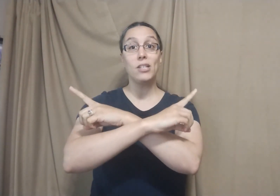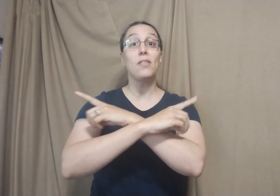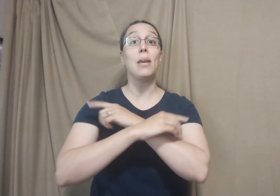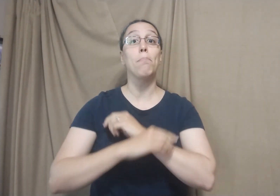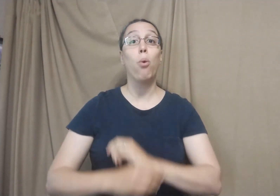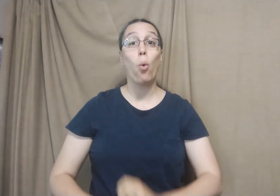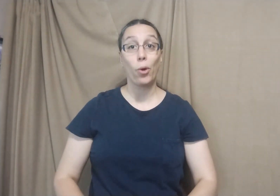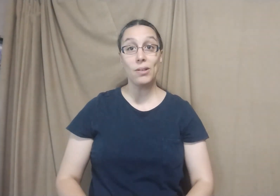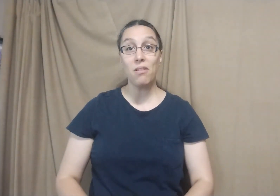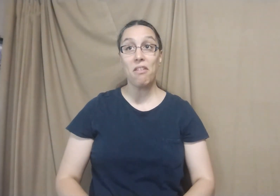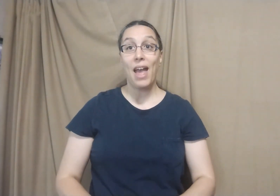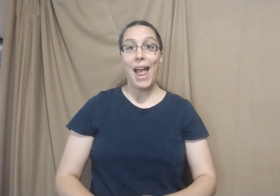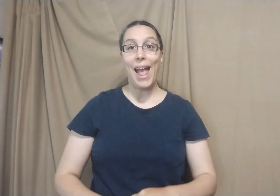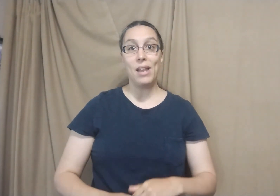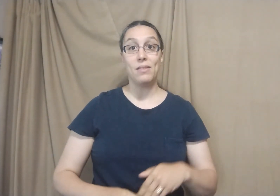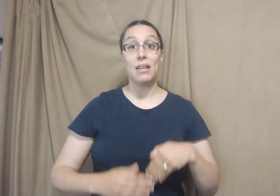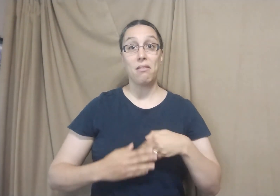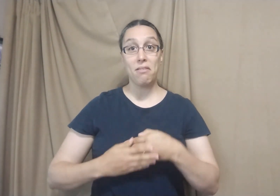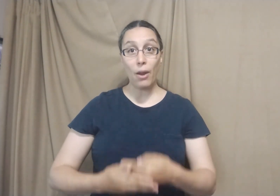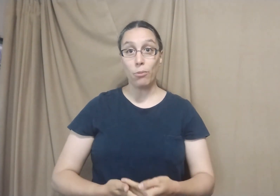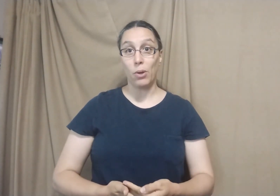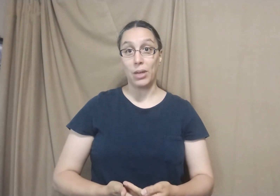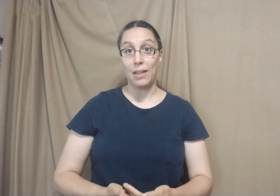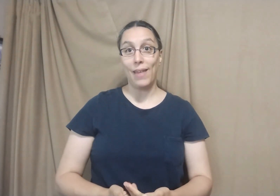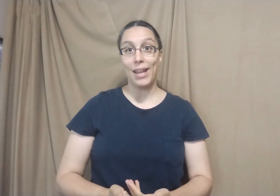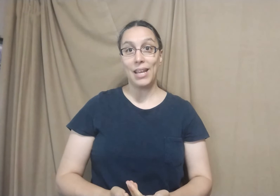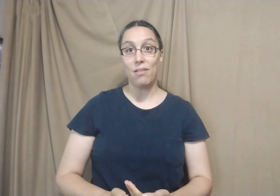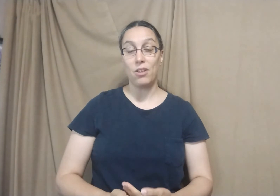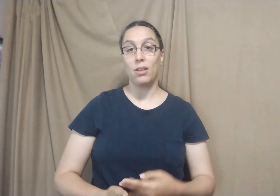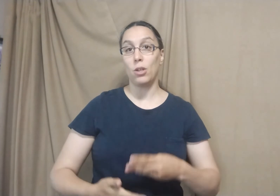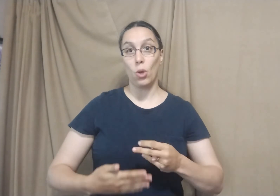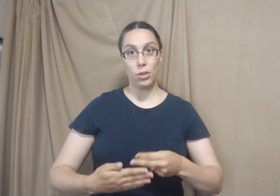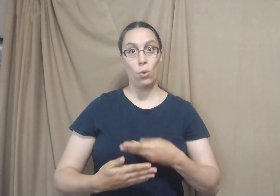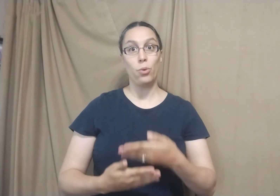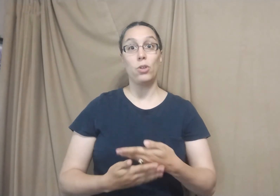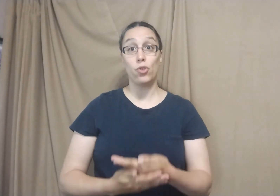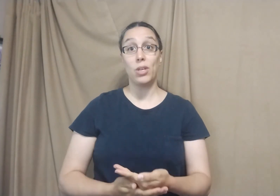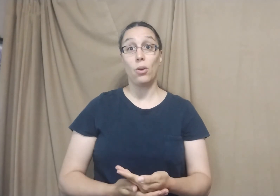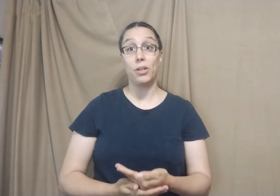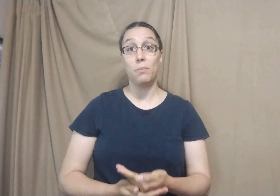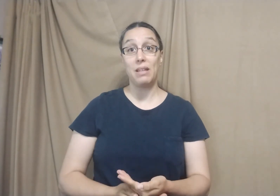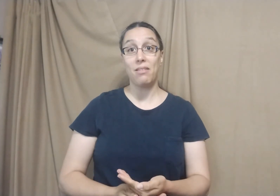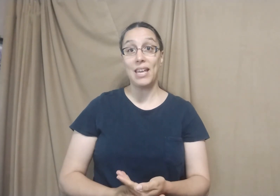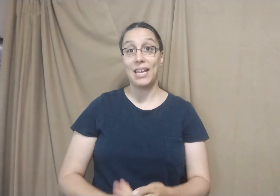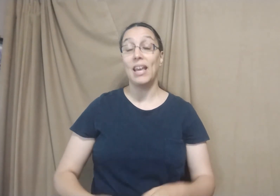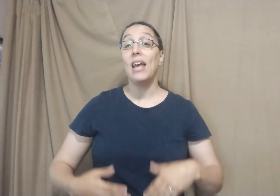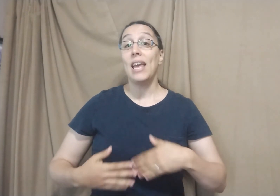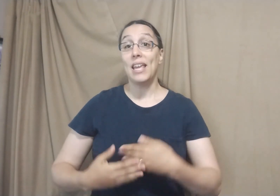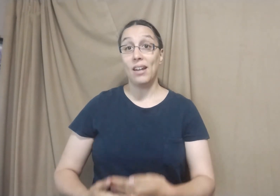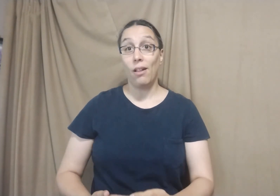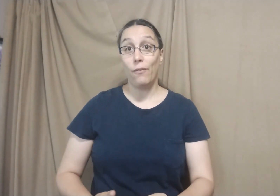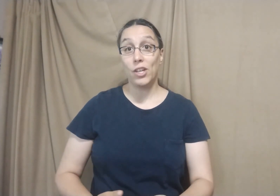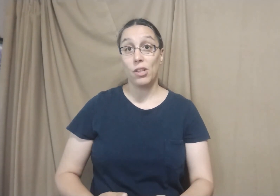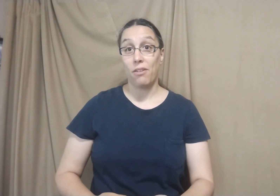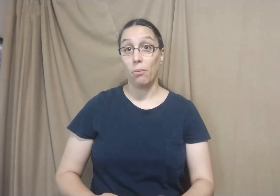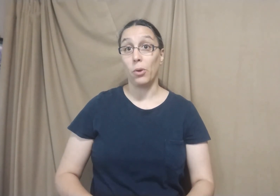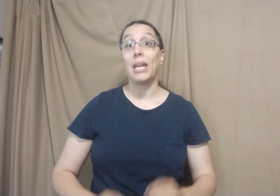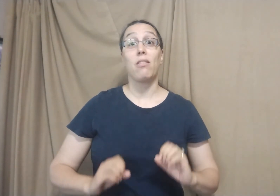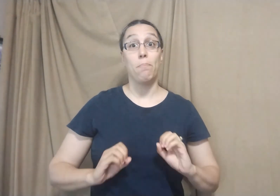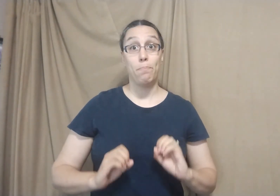the importance and the ceremony that is usually going to be seen in an elevation ceremony. It's a